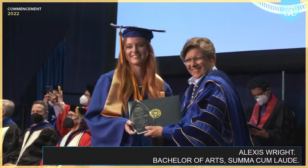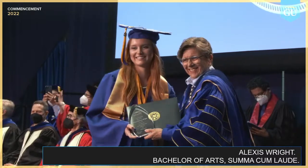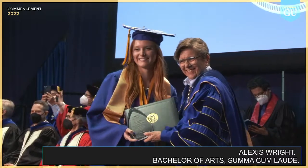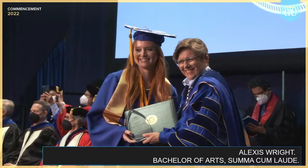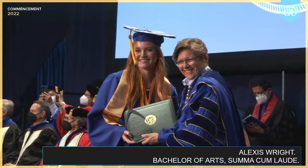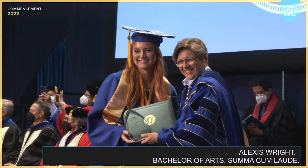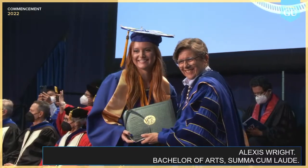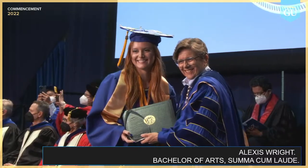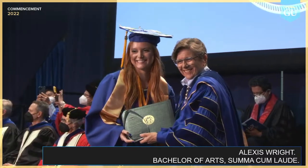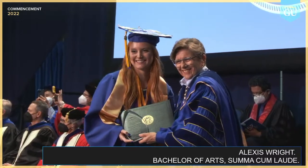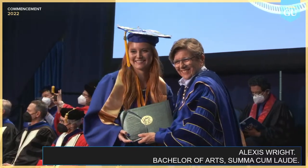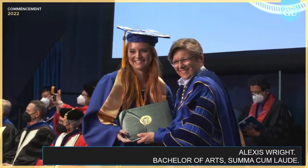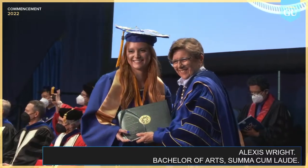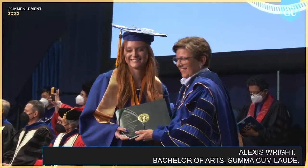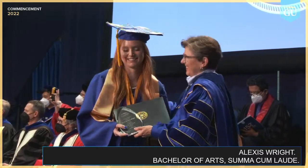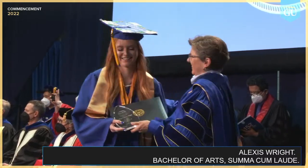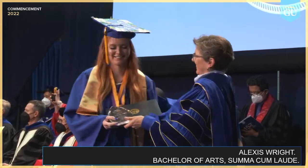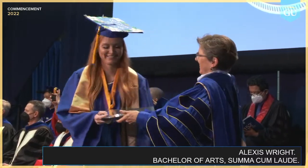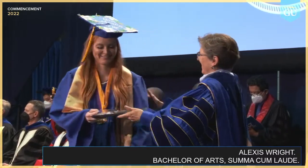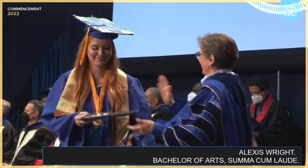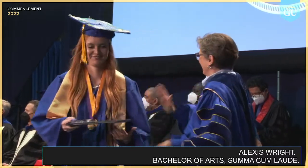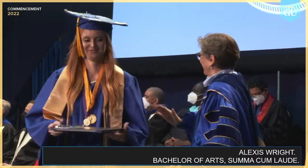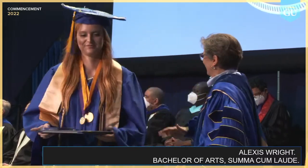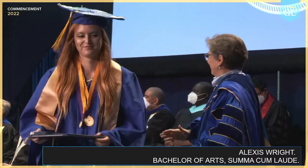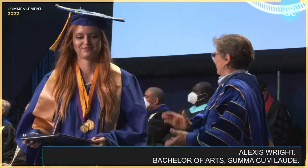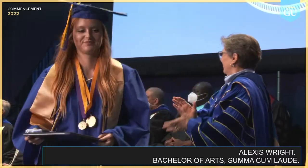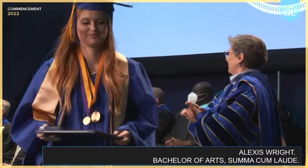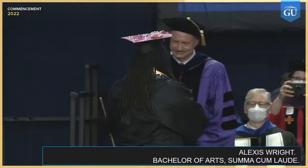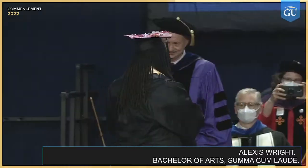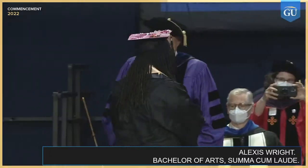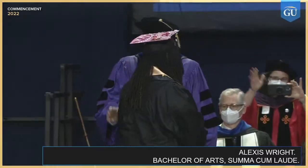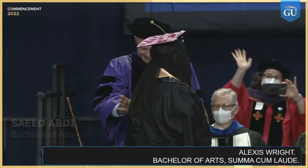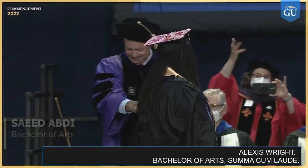Fatima Abdul Rahim, Bachelor of Science, magna cum laude.